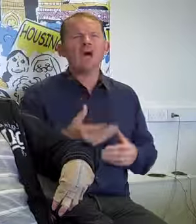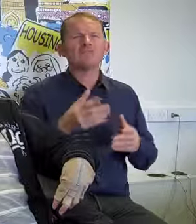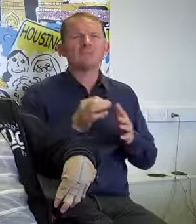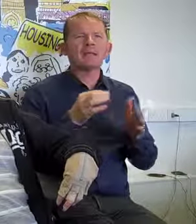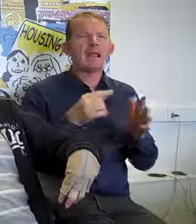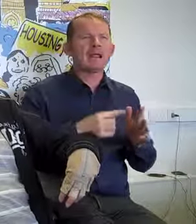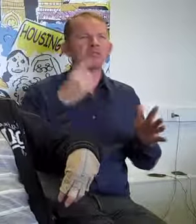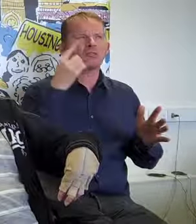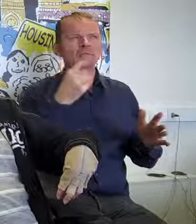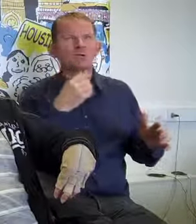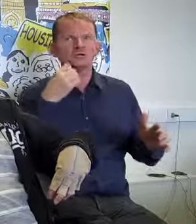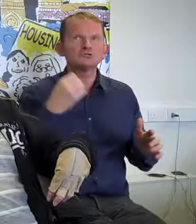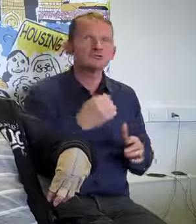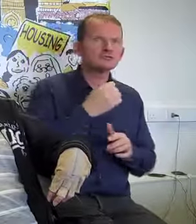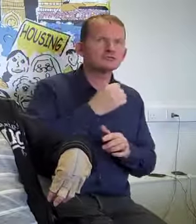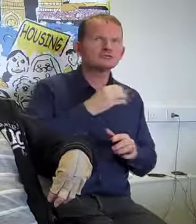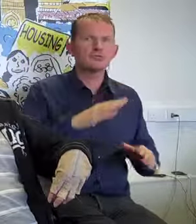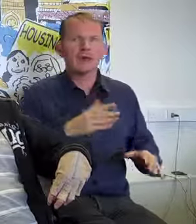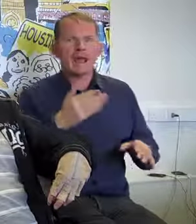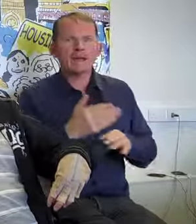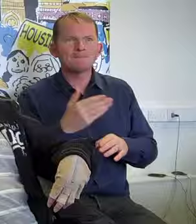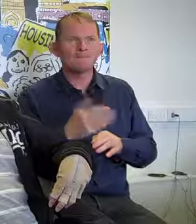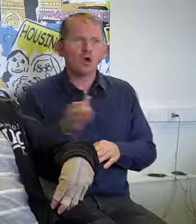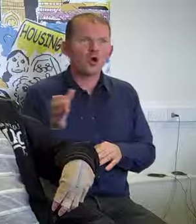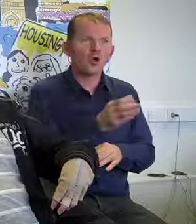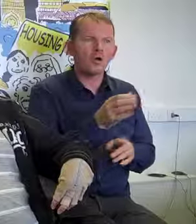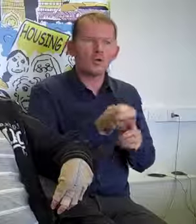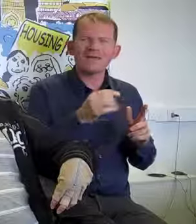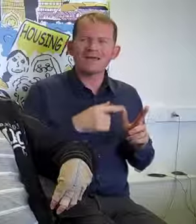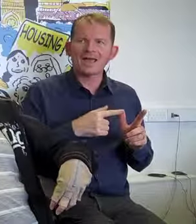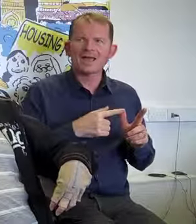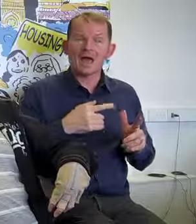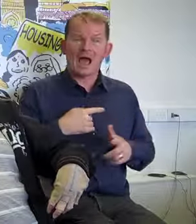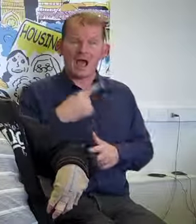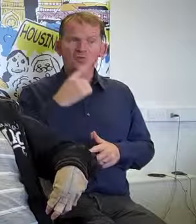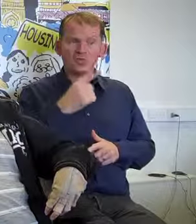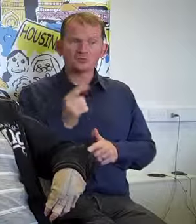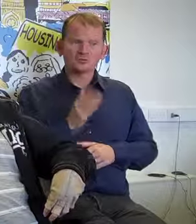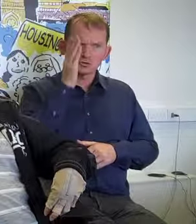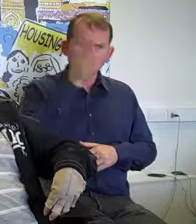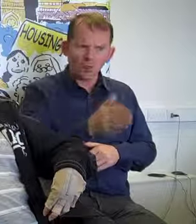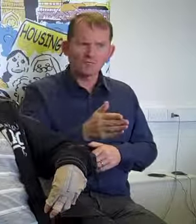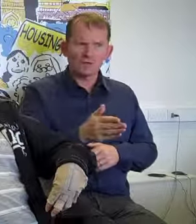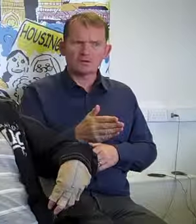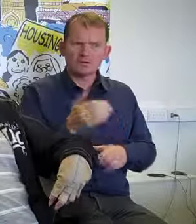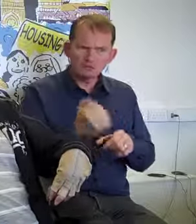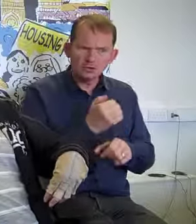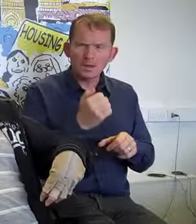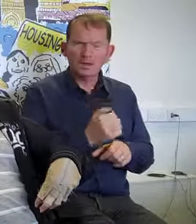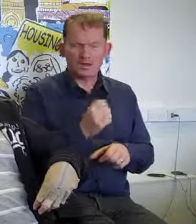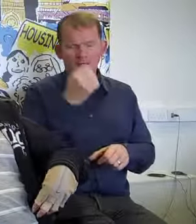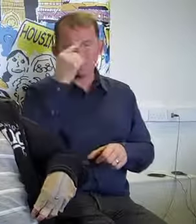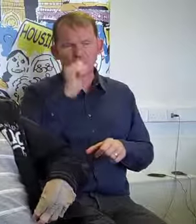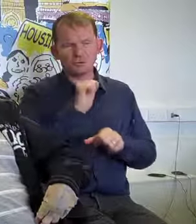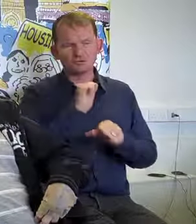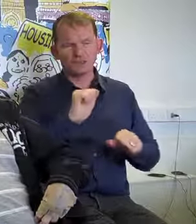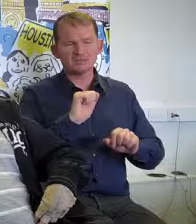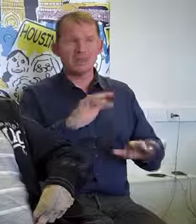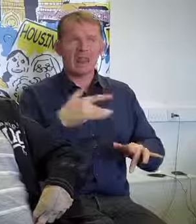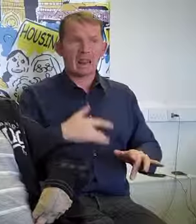idea of employing them, I think they should go for it because I think it would change their life dramatically